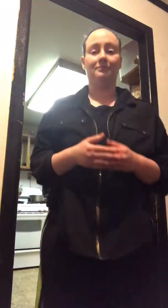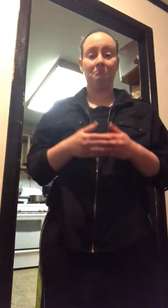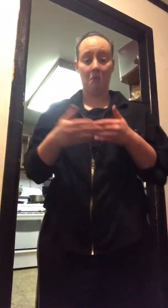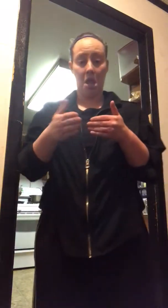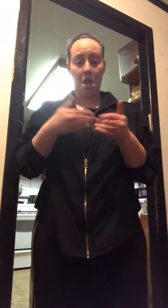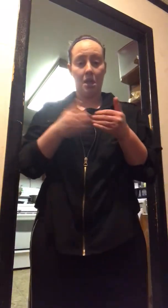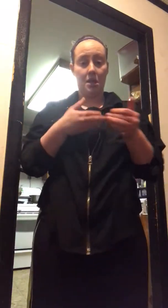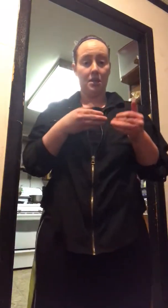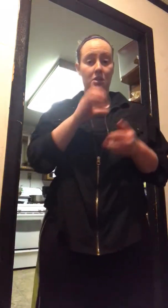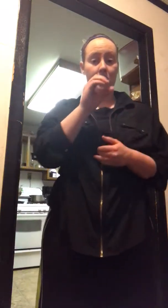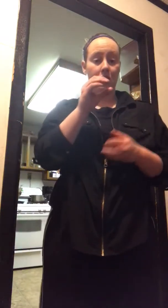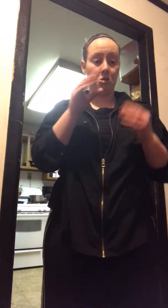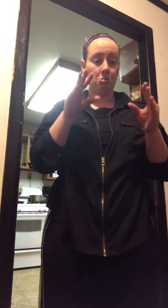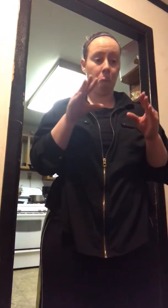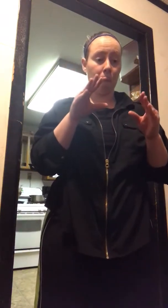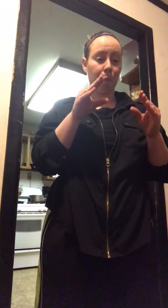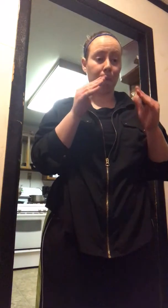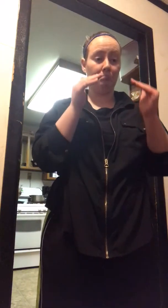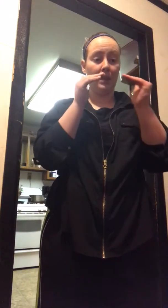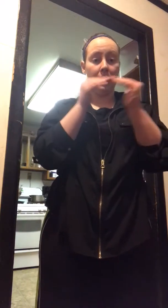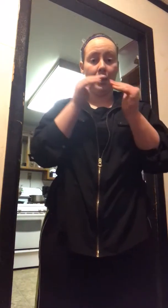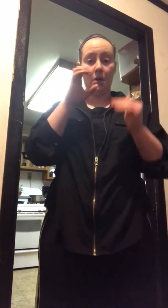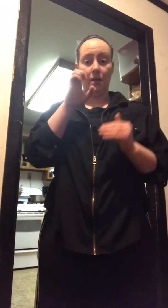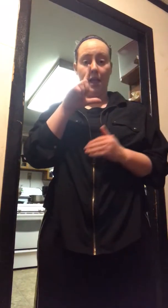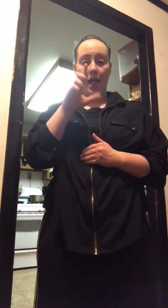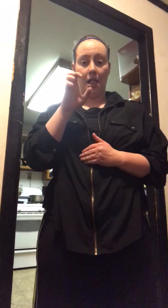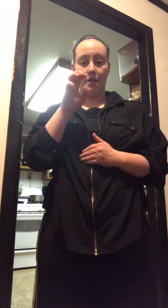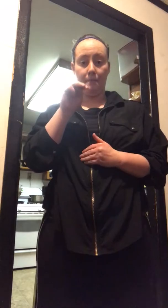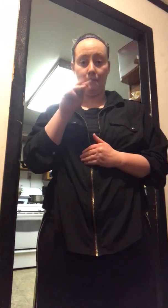Simplest complete unit of an element. Atom.